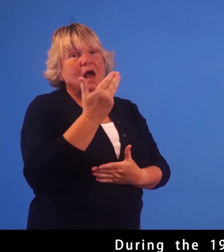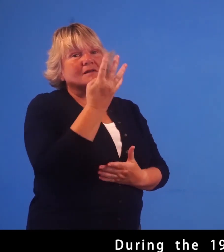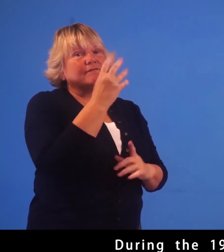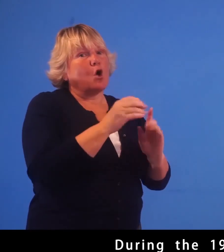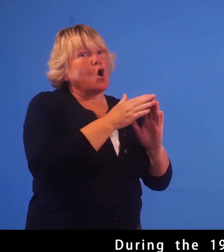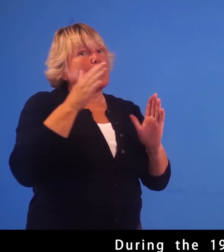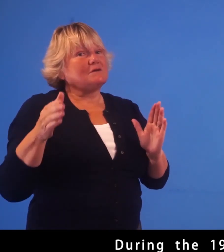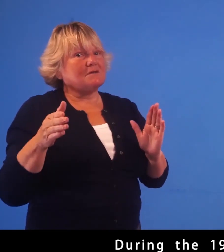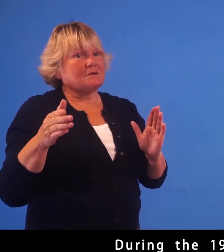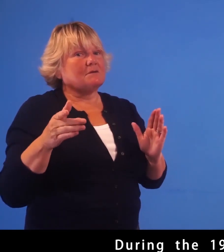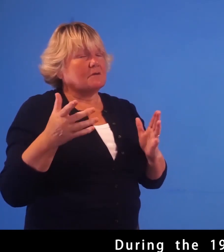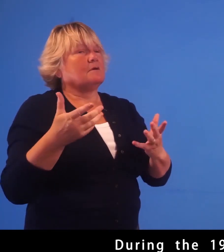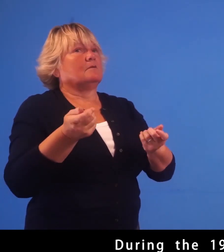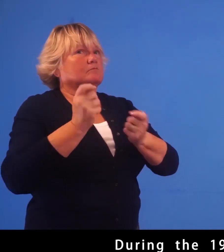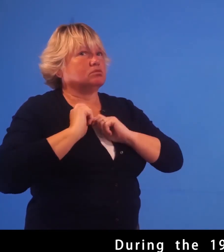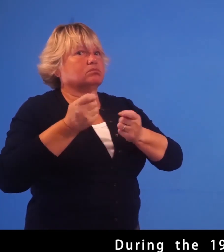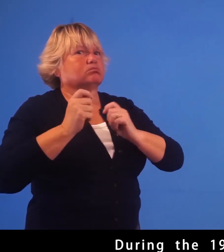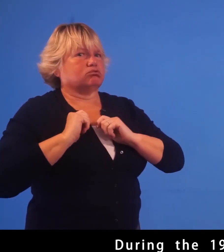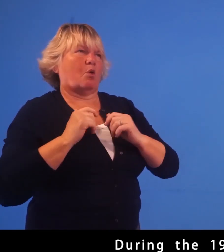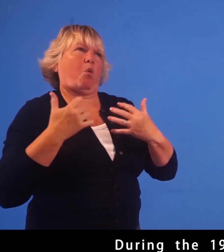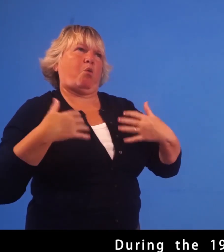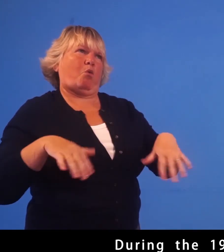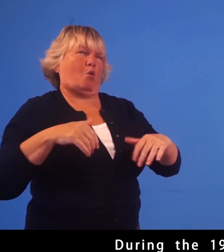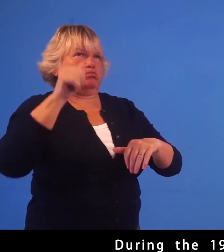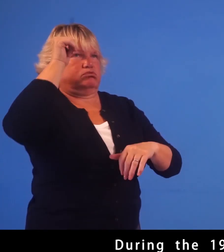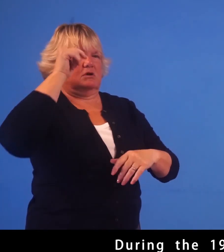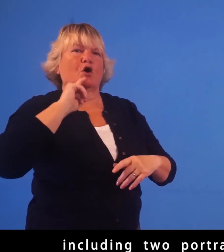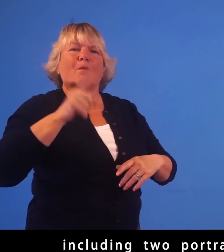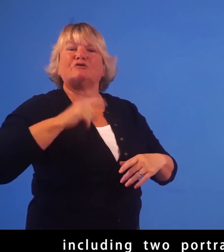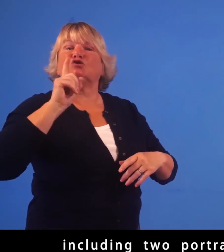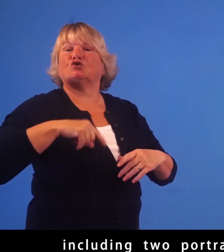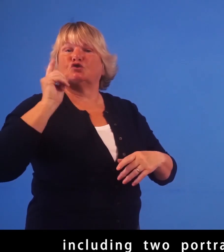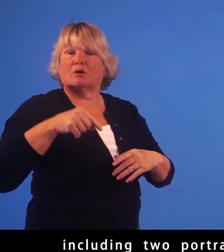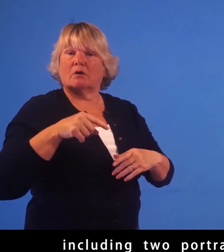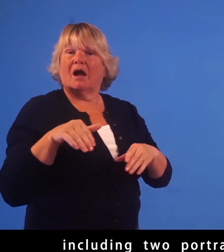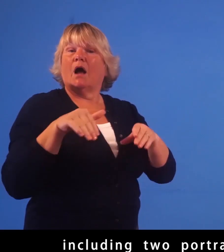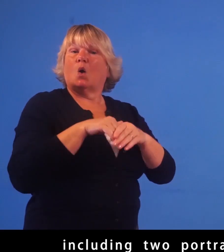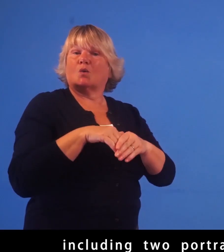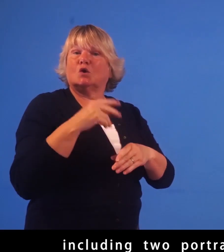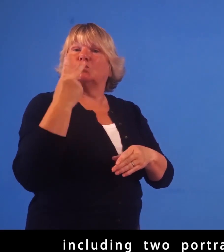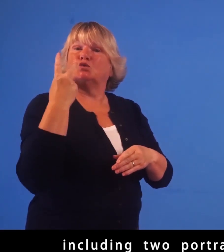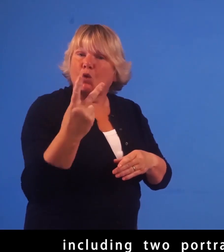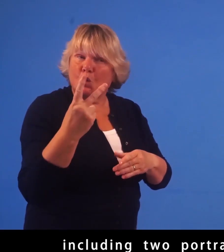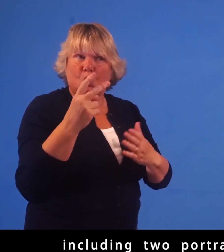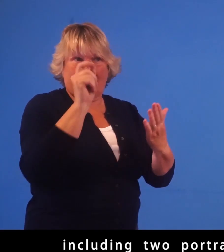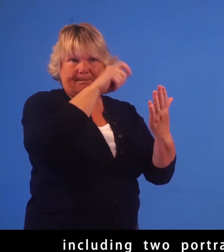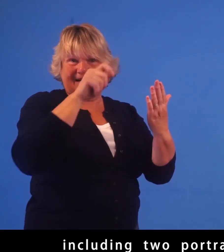During the 1940s, he received several prestigious commissions, including 2 portraits of the